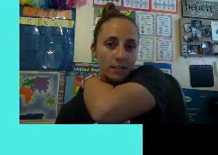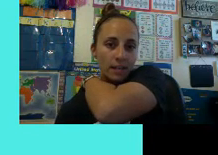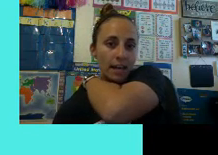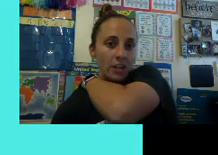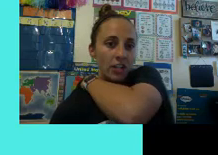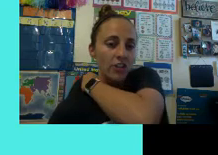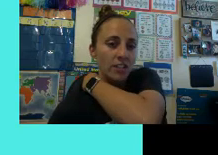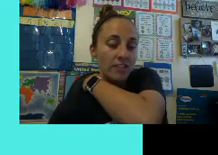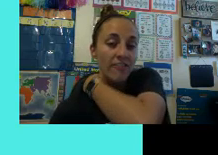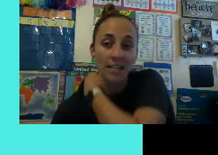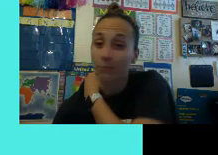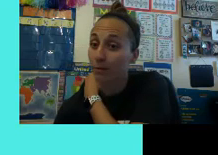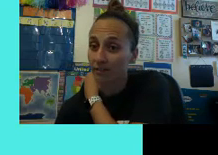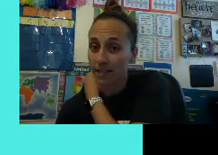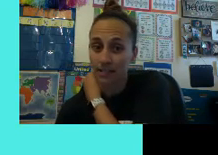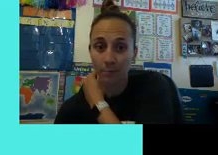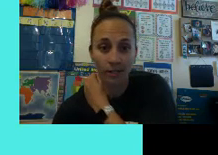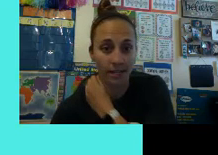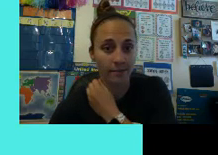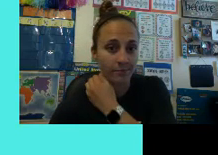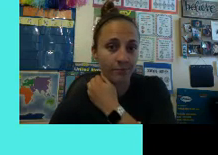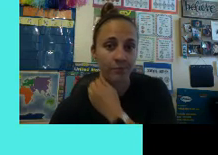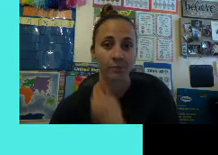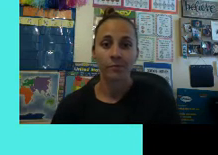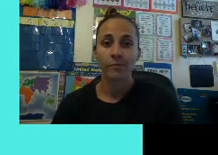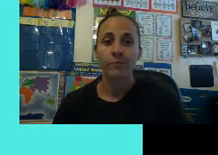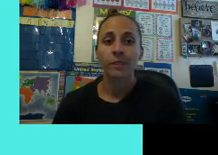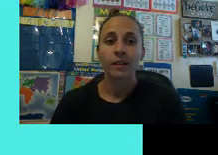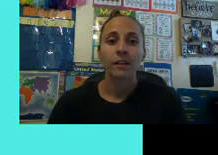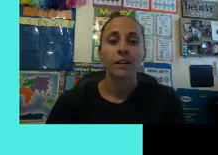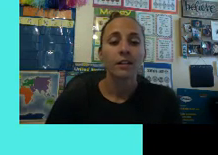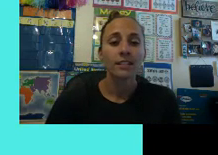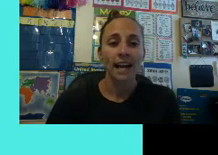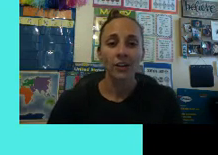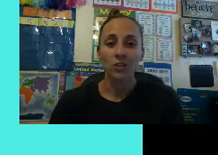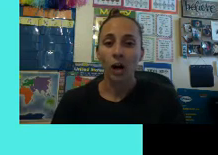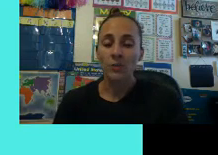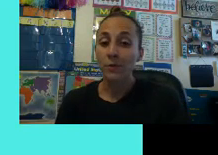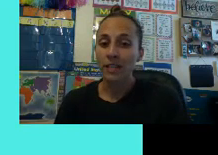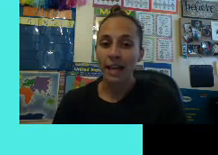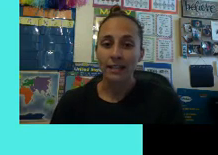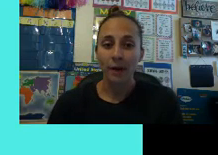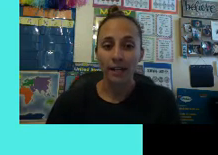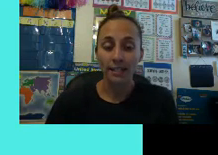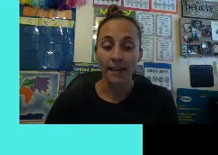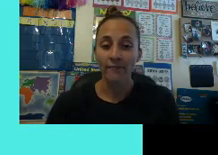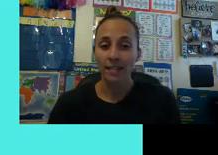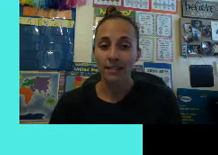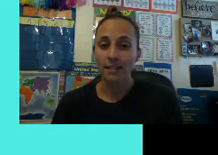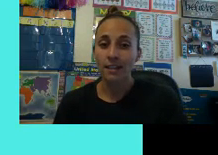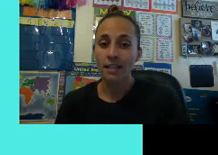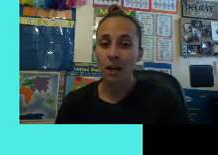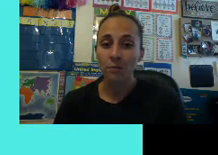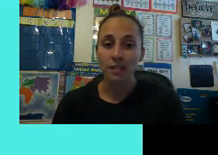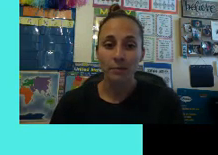movements, and changes in the face. Remember, the face is important. Signers watch people's hands, bodies, and